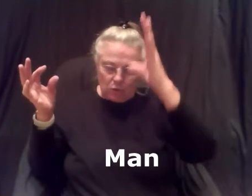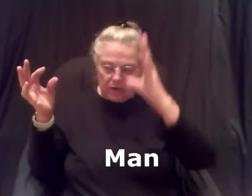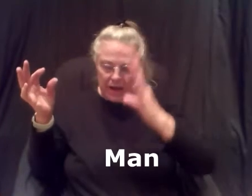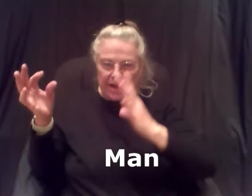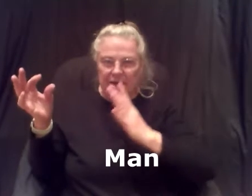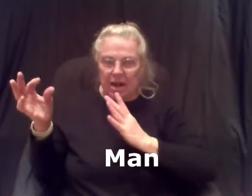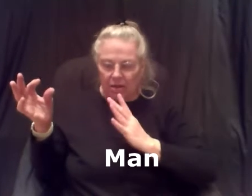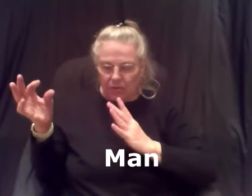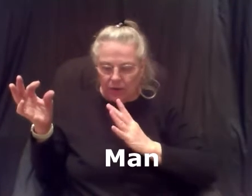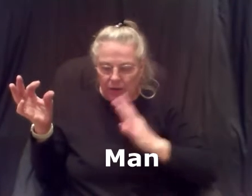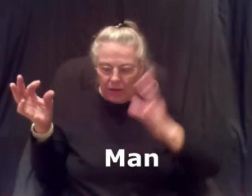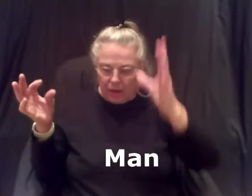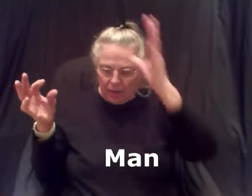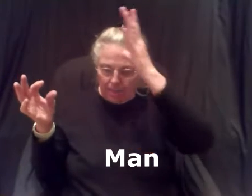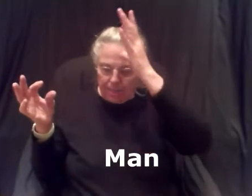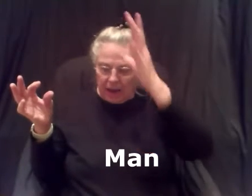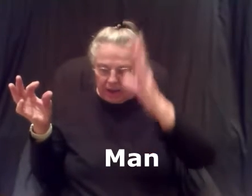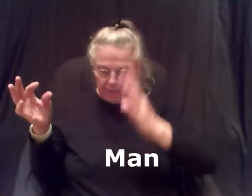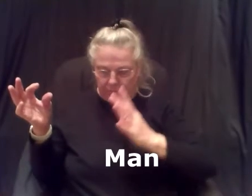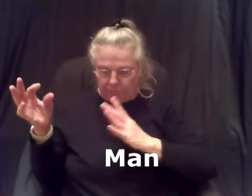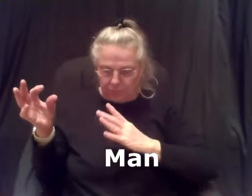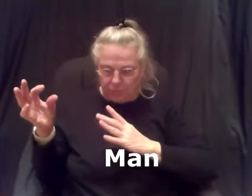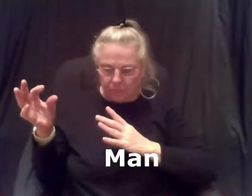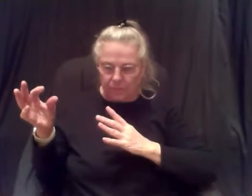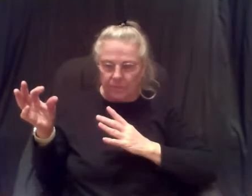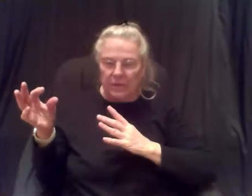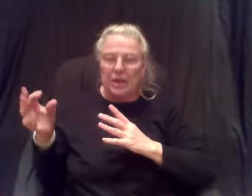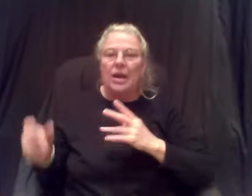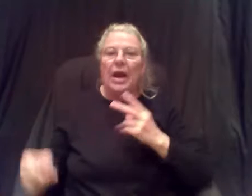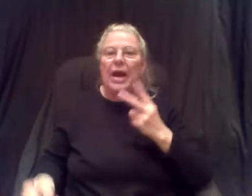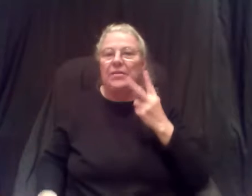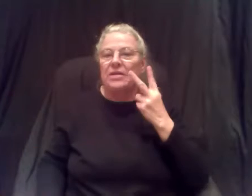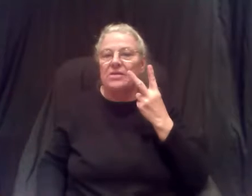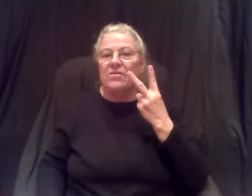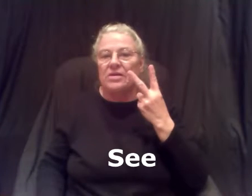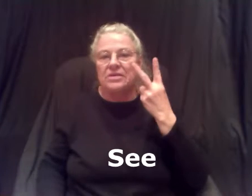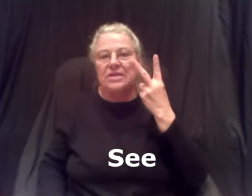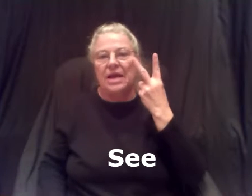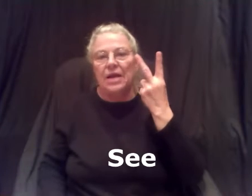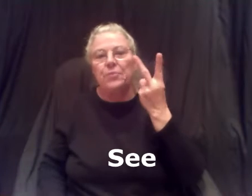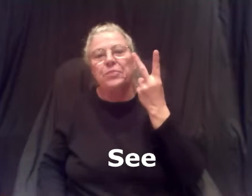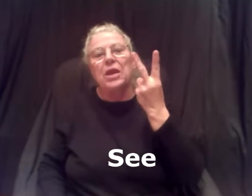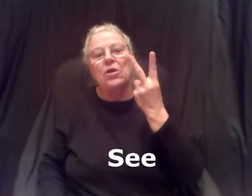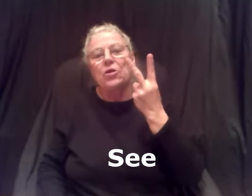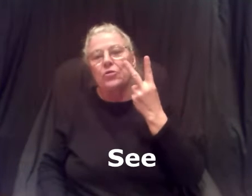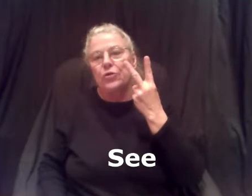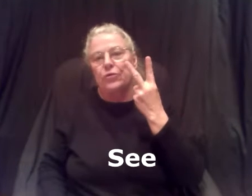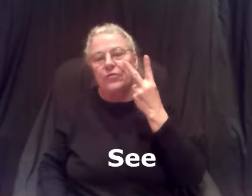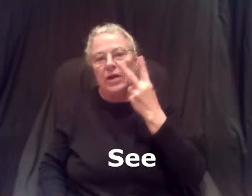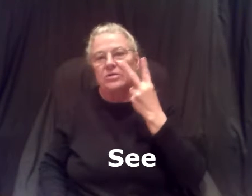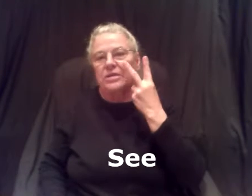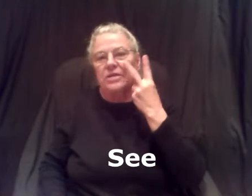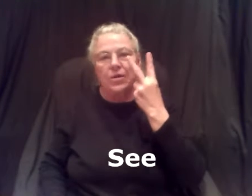take it down. Man. And then the C, your 2 fingers, it's like you got